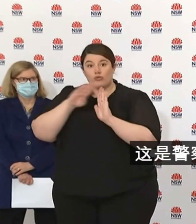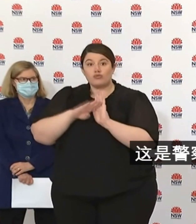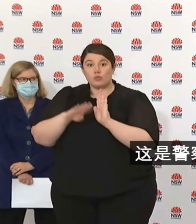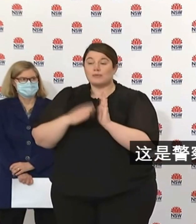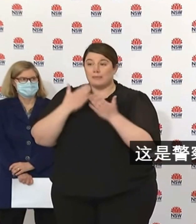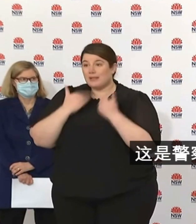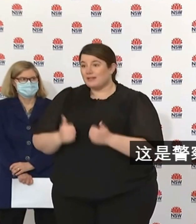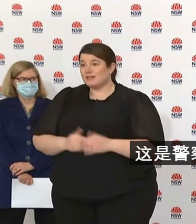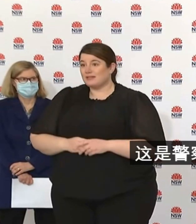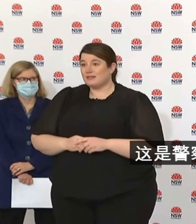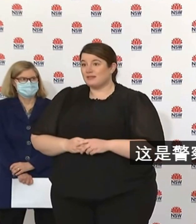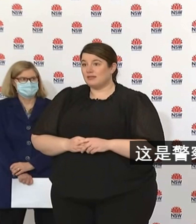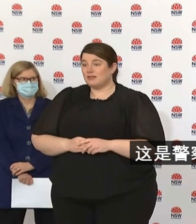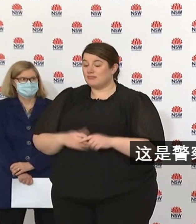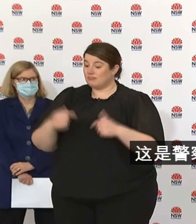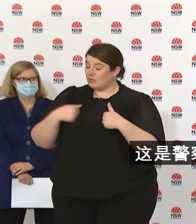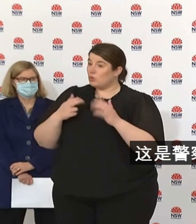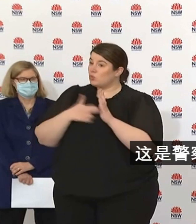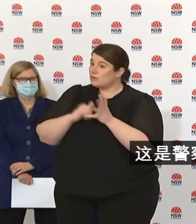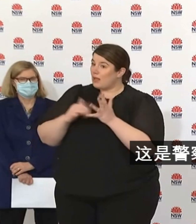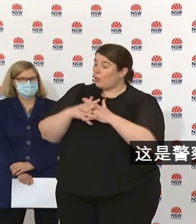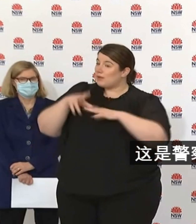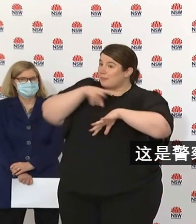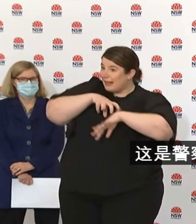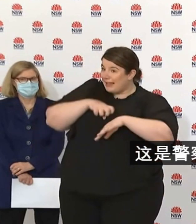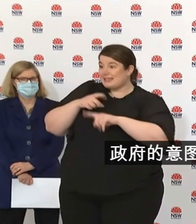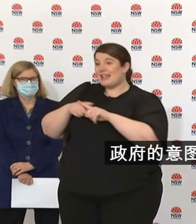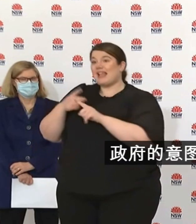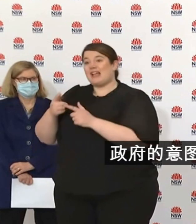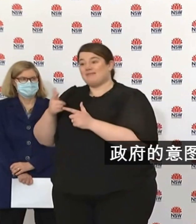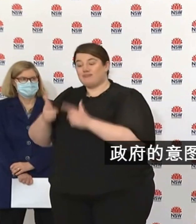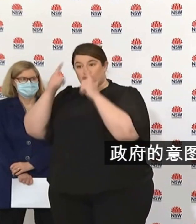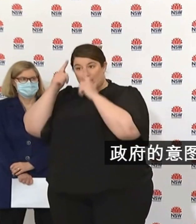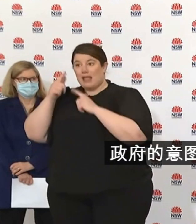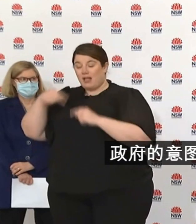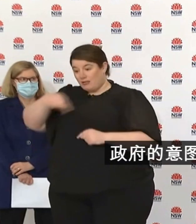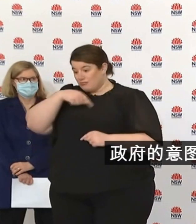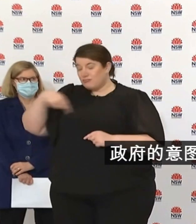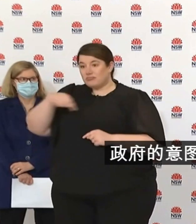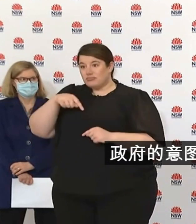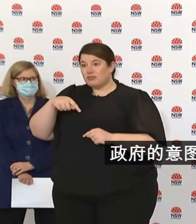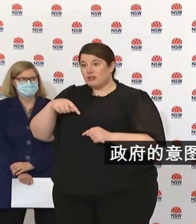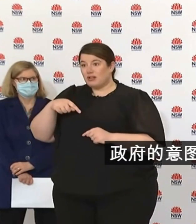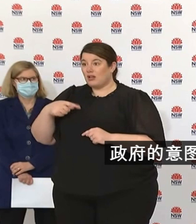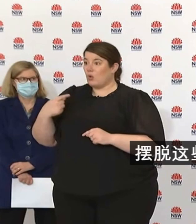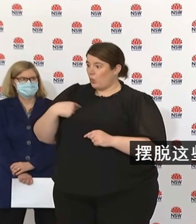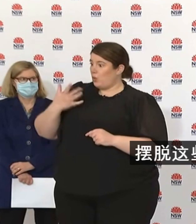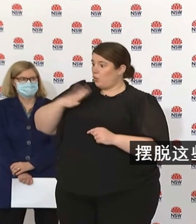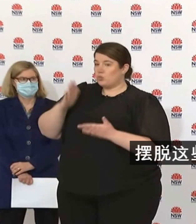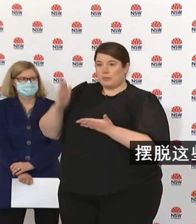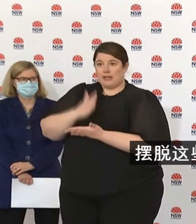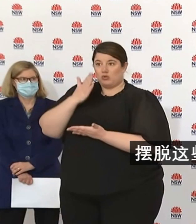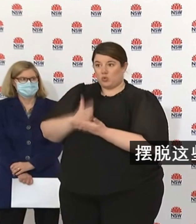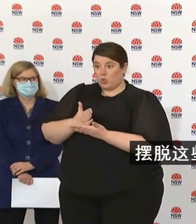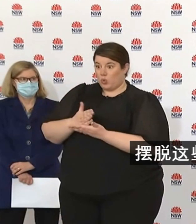well that it is the intent of the police, it is the intent of the government, and certainly the intent of the Commissioner and I, to get